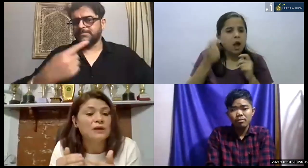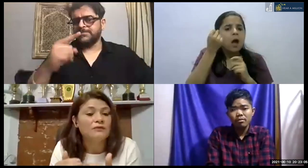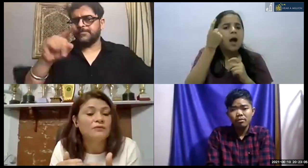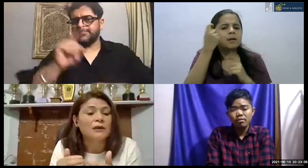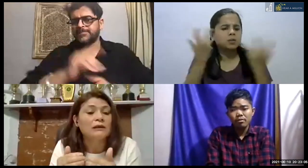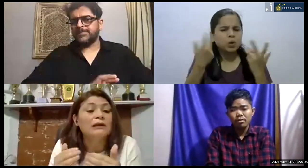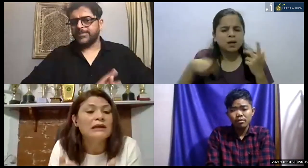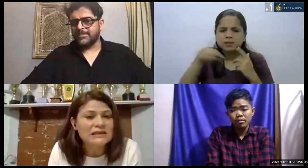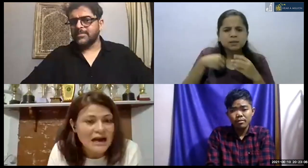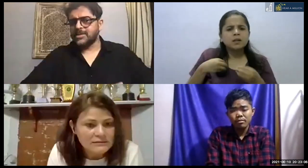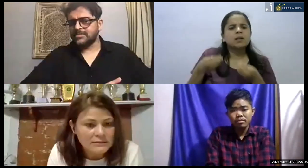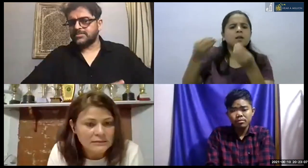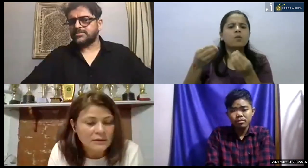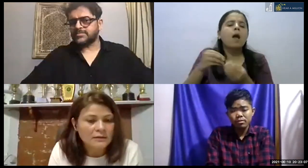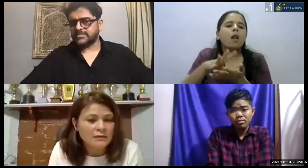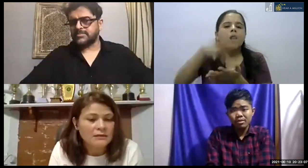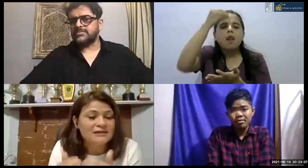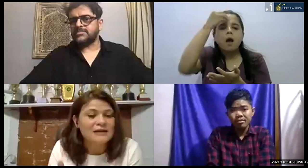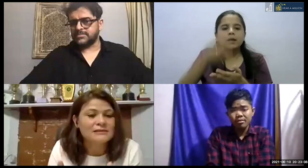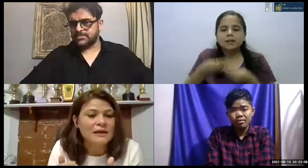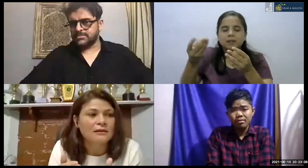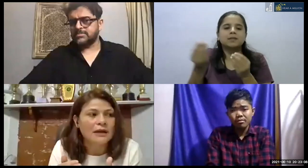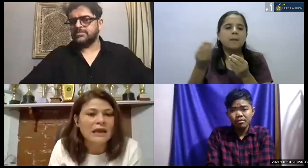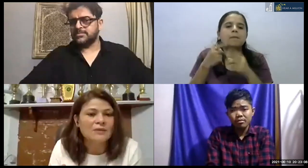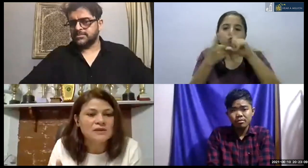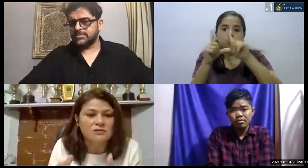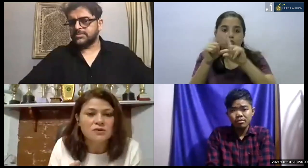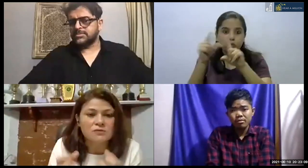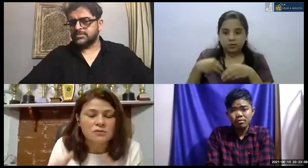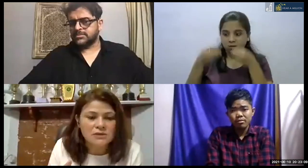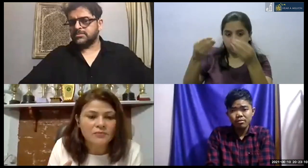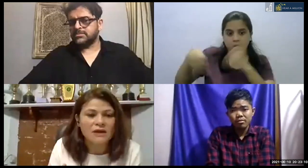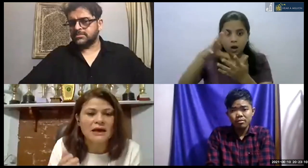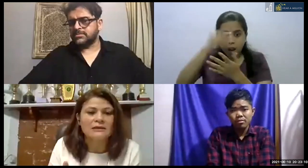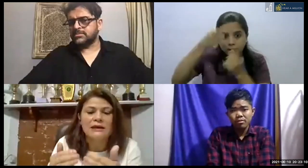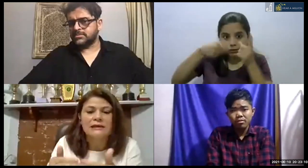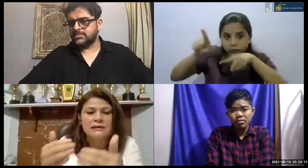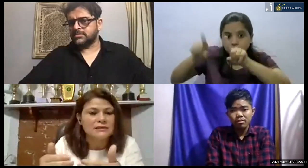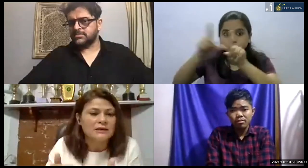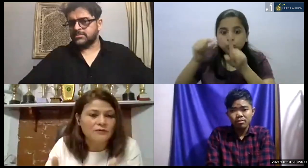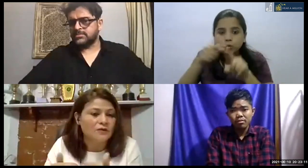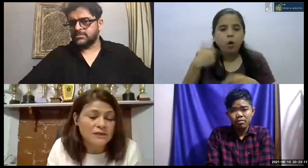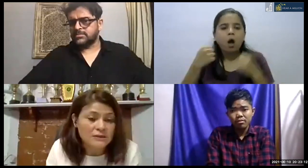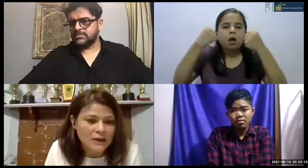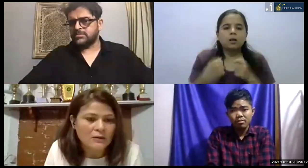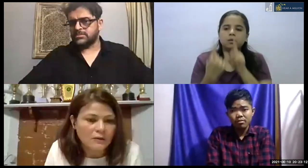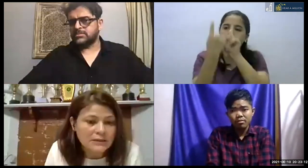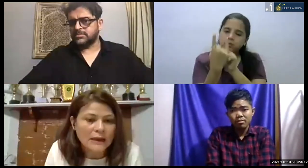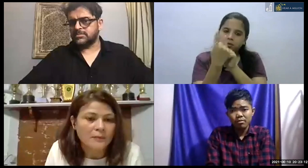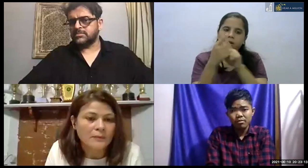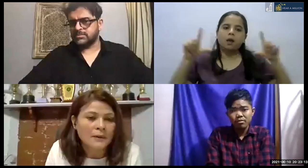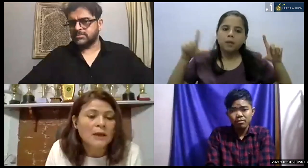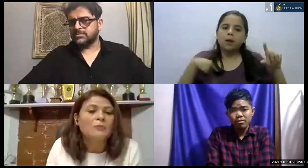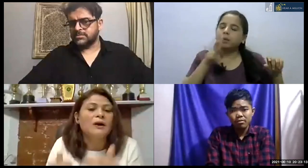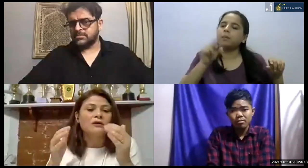need to give learning tasks that enables children to do something rather than sitting in front of the screen all the